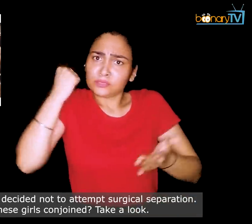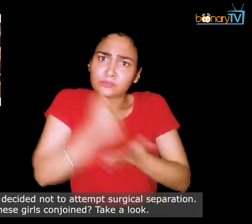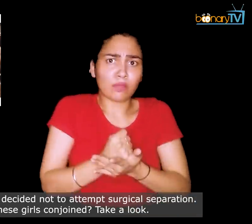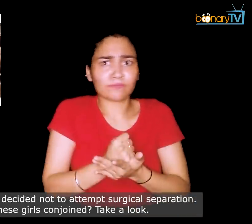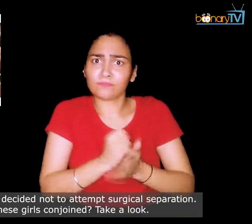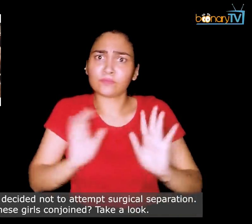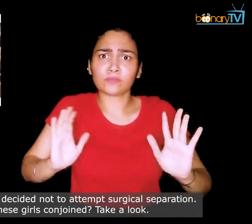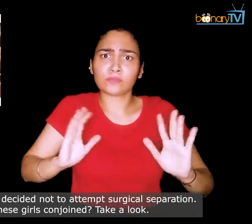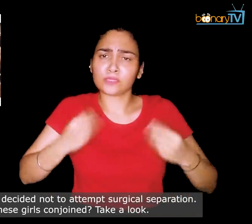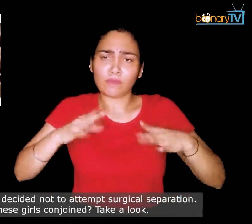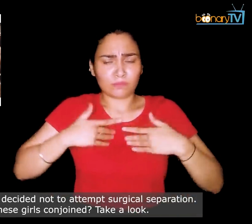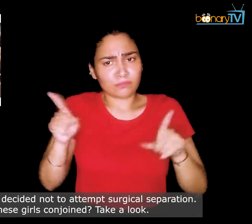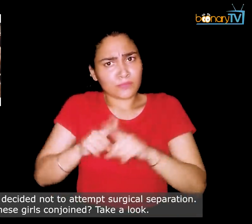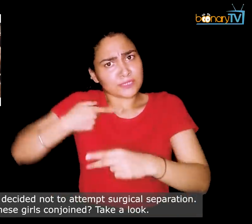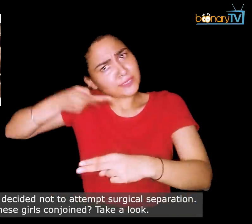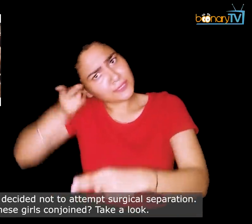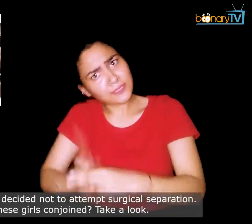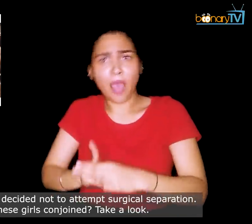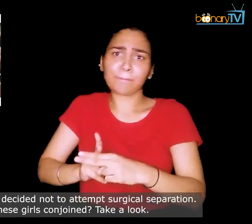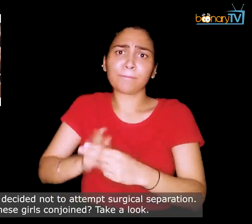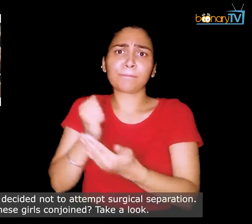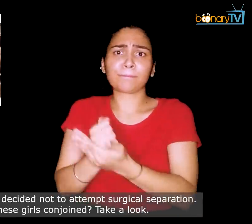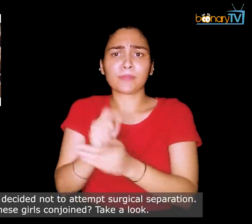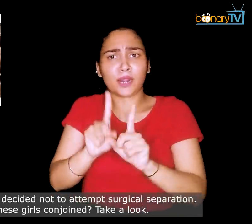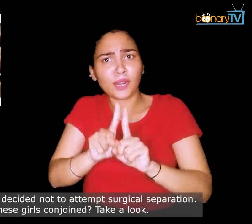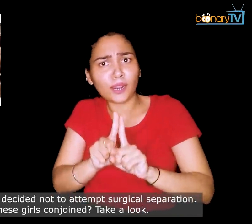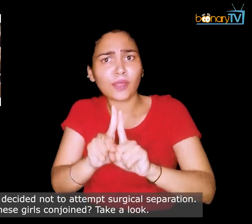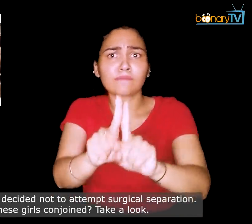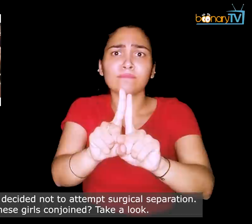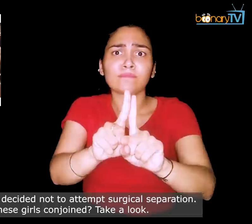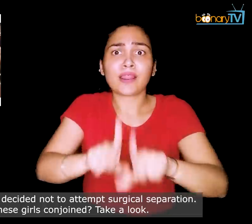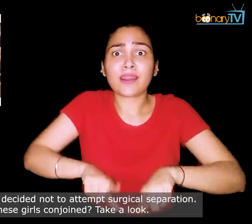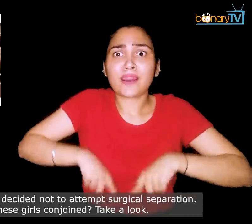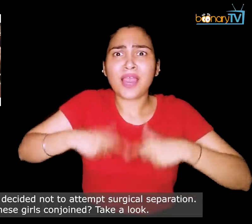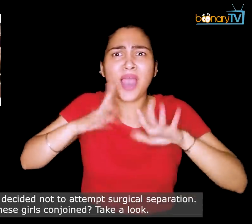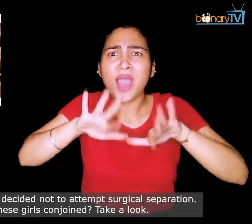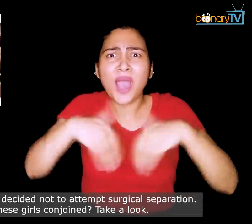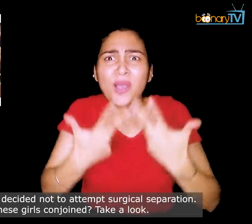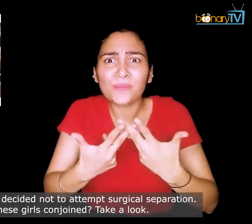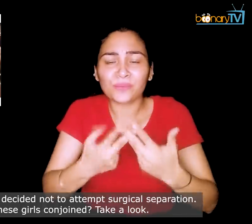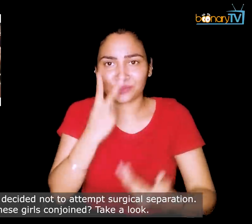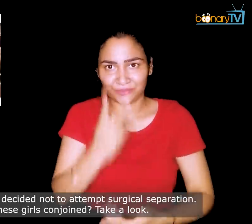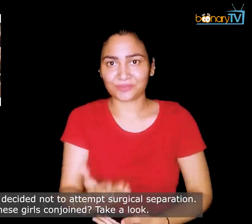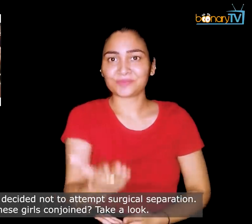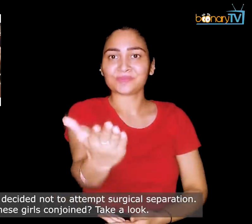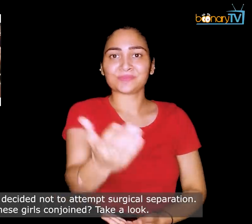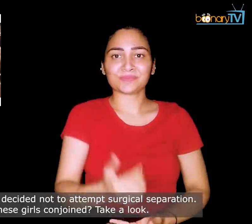their parents decided not to attempt surgical separation. How are these girls conjoined? How a look.